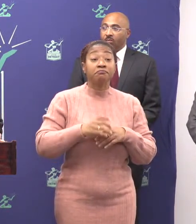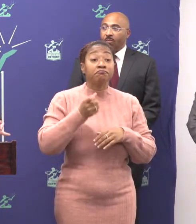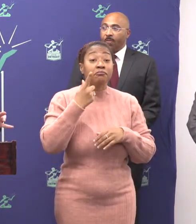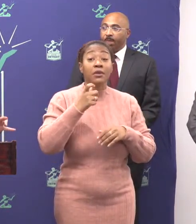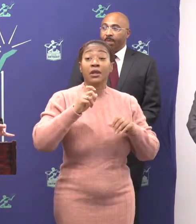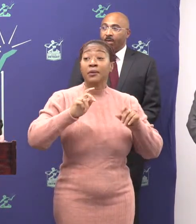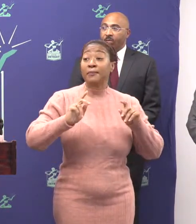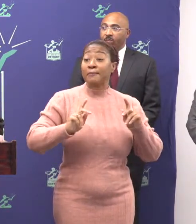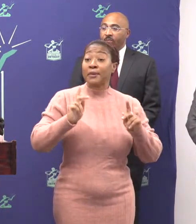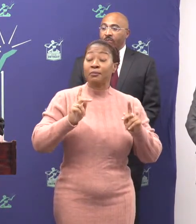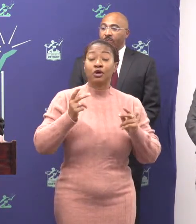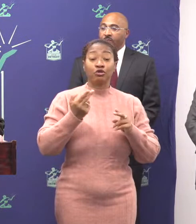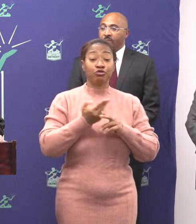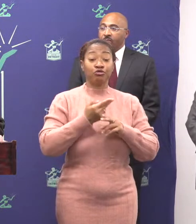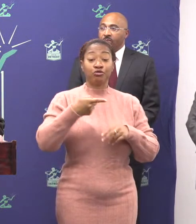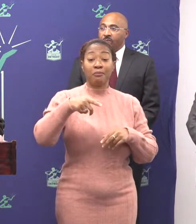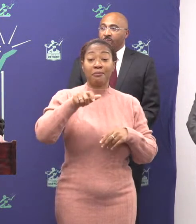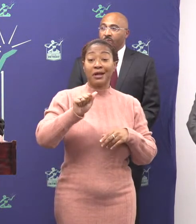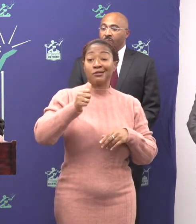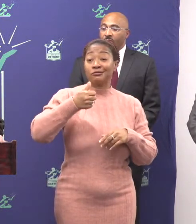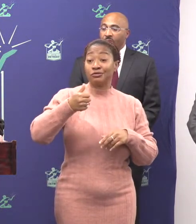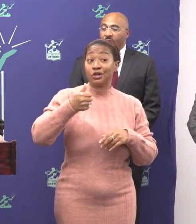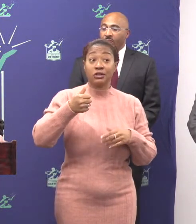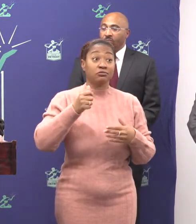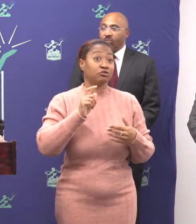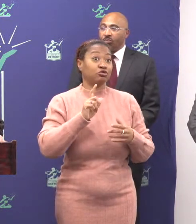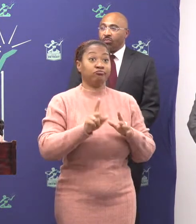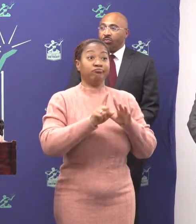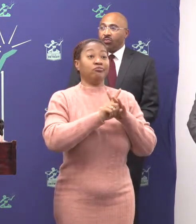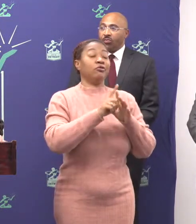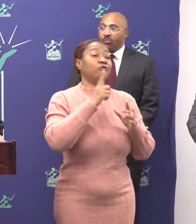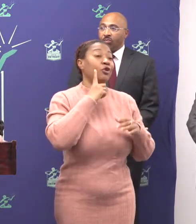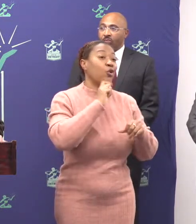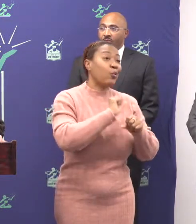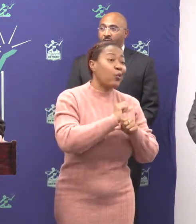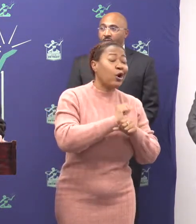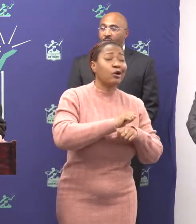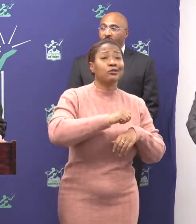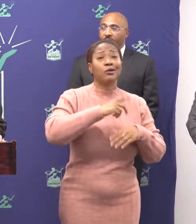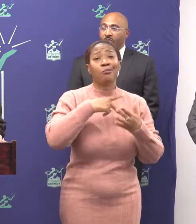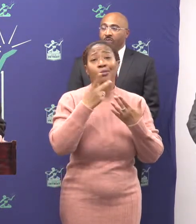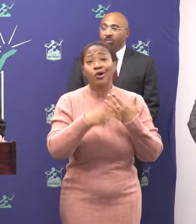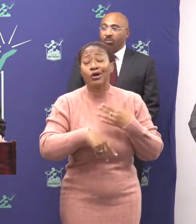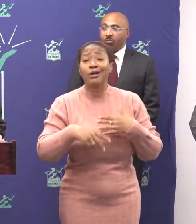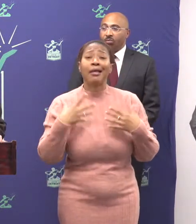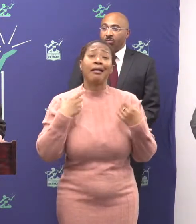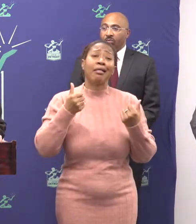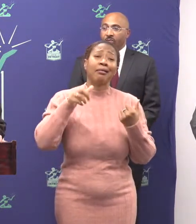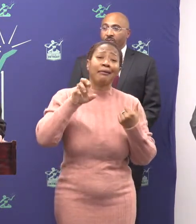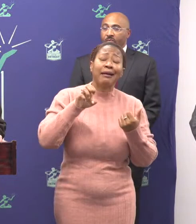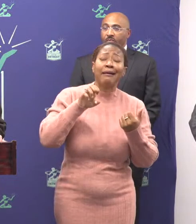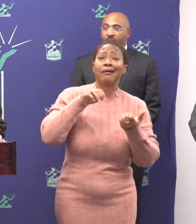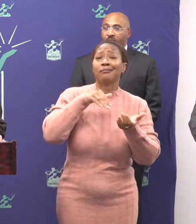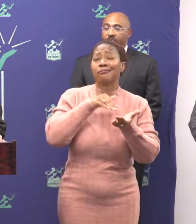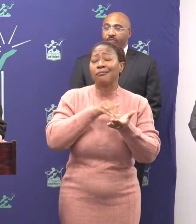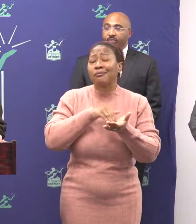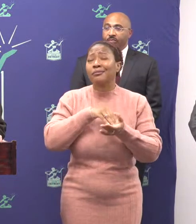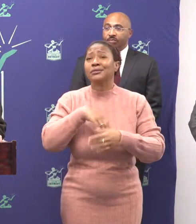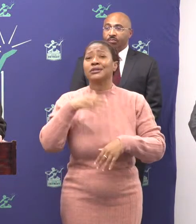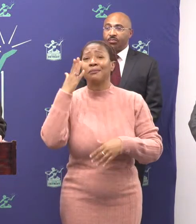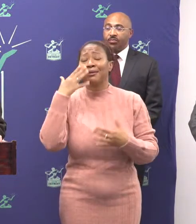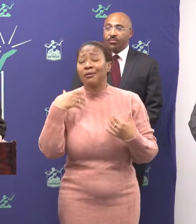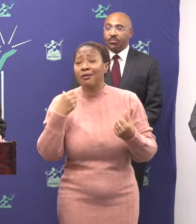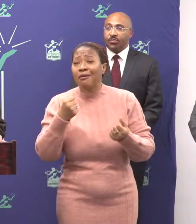People are using paratransit to get, like I say, to work, to different kinds of programming, to healthcare and mental health